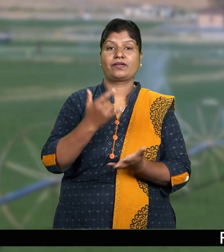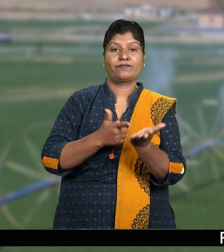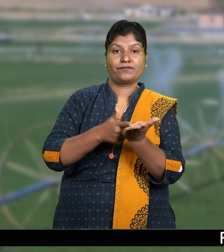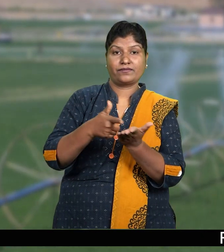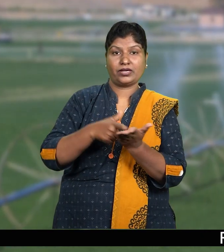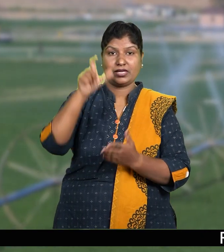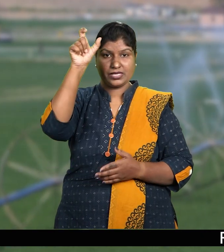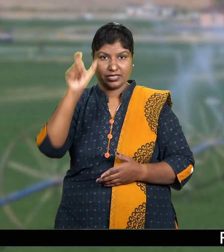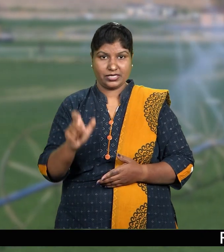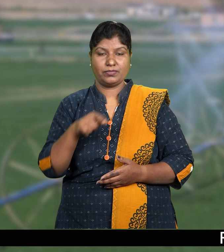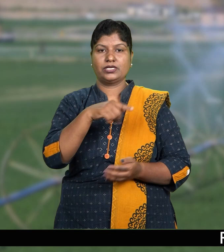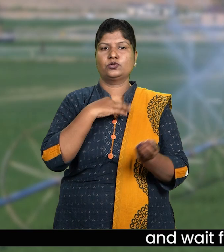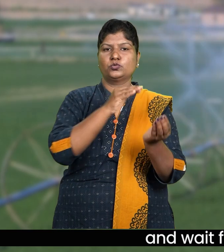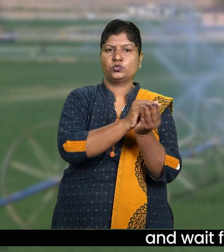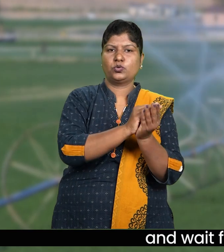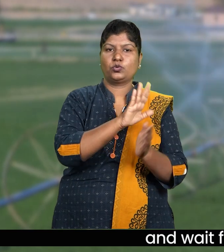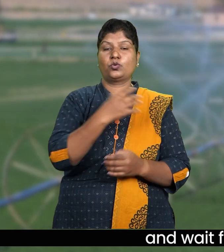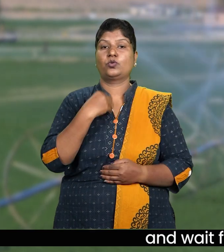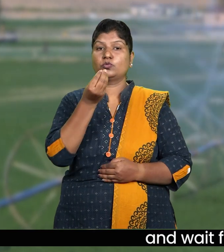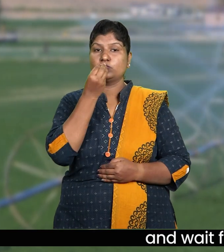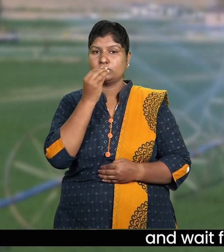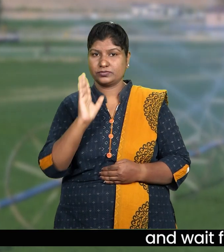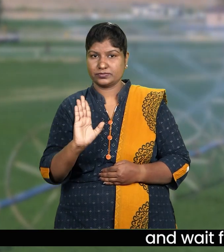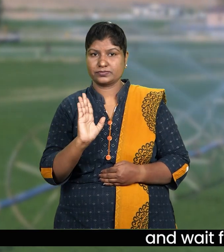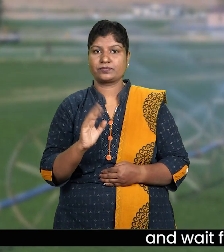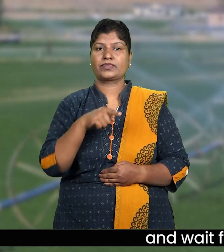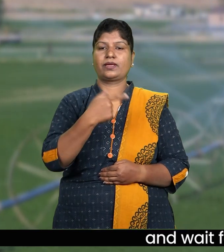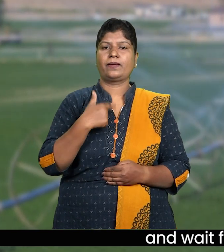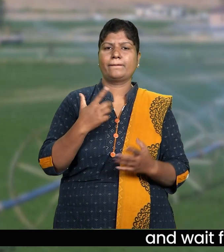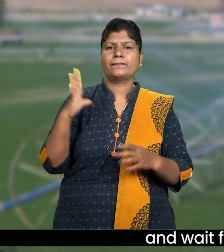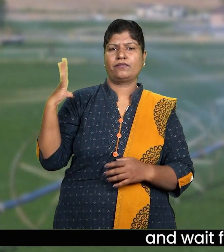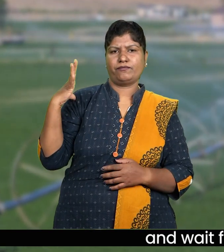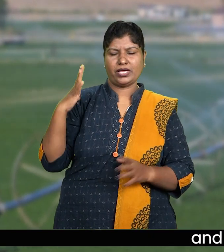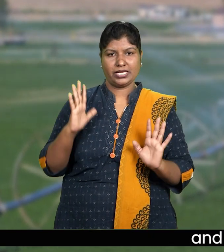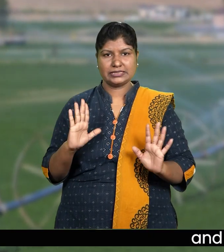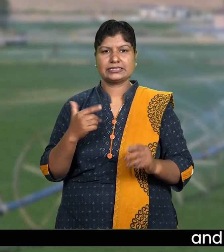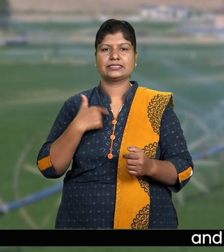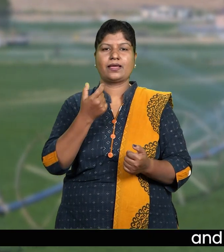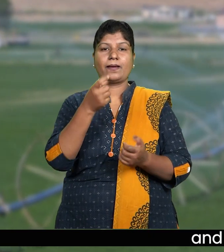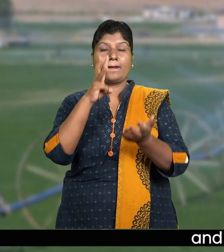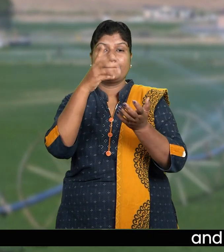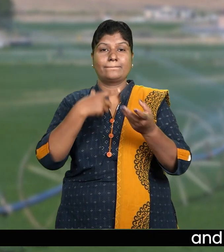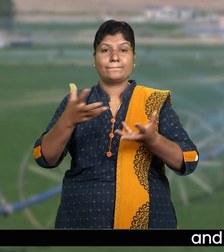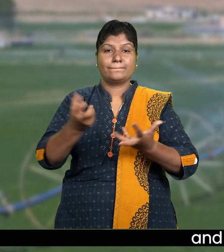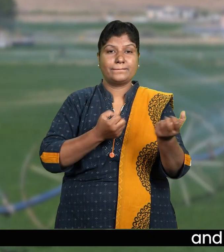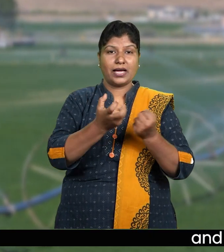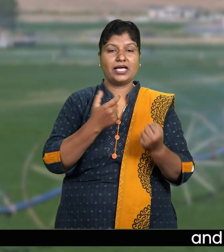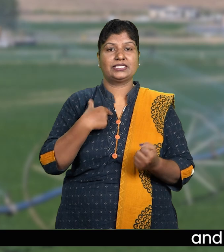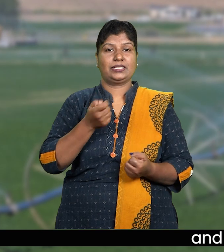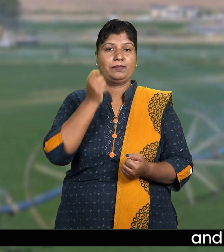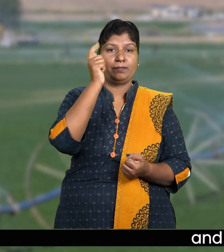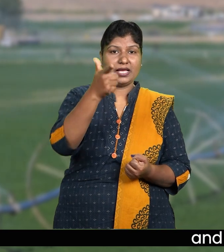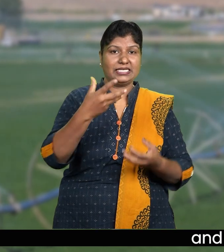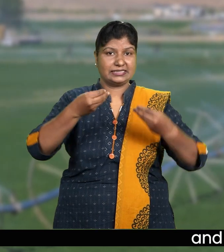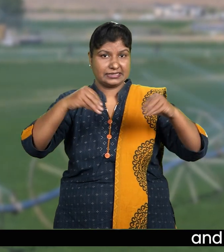Farmers store the food and wait for the reasonable market price, and these include food